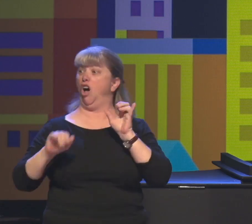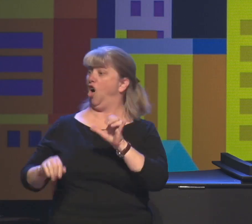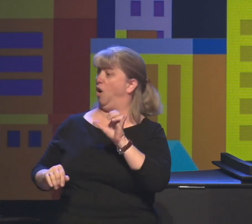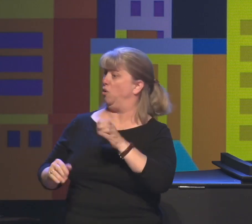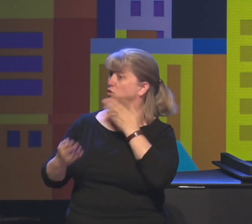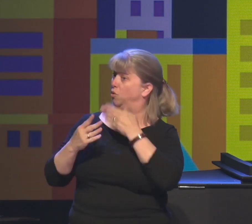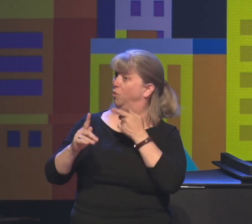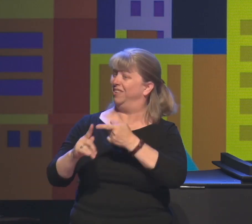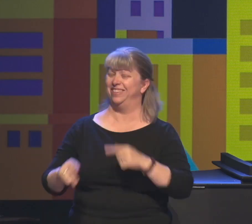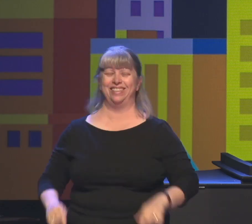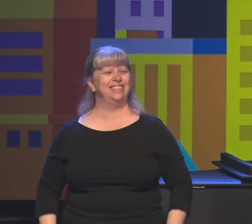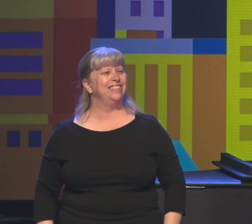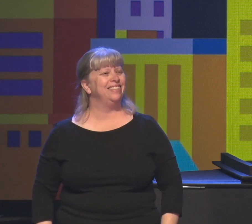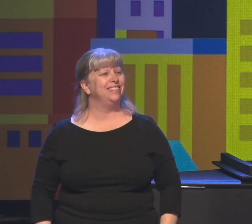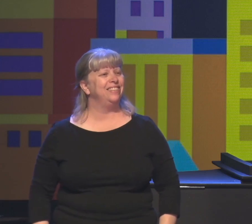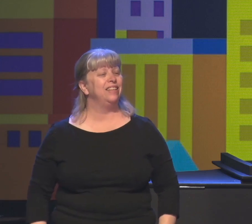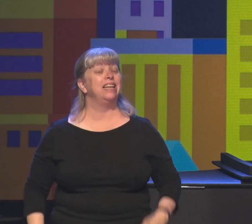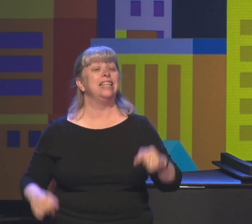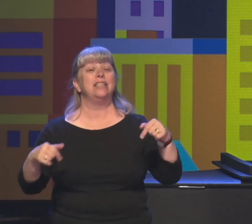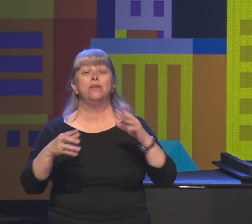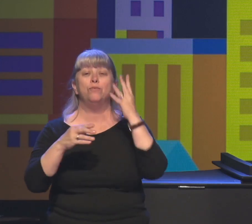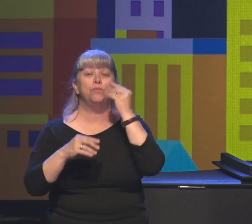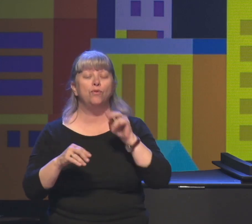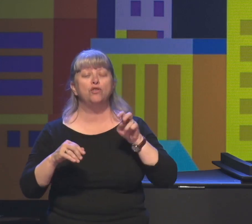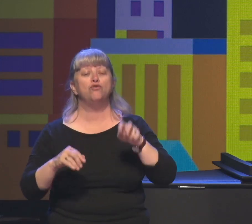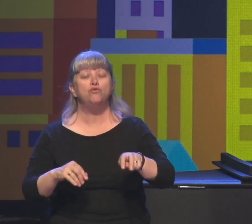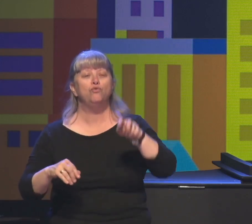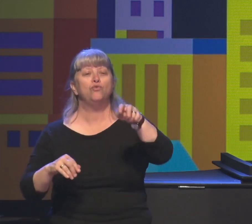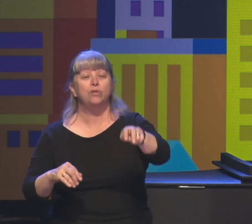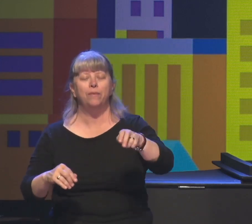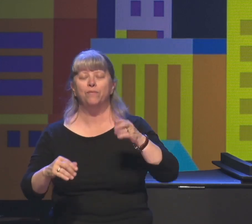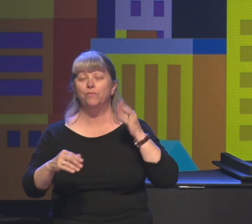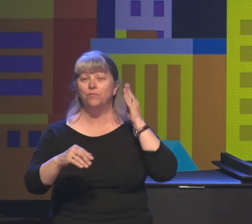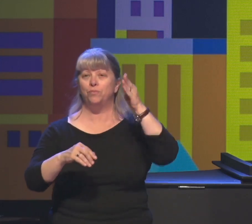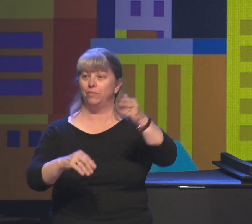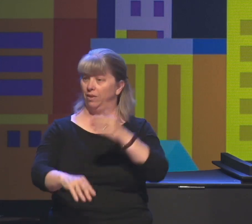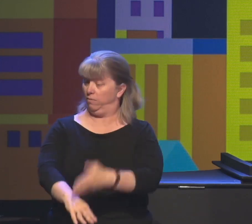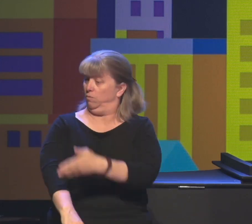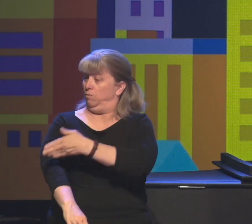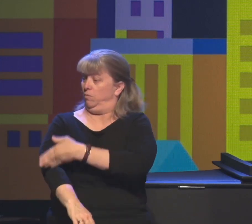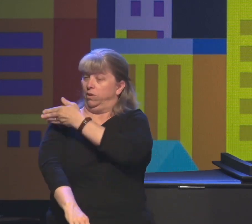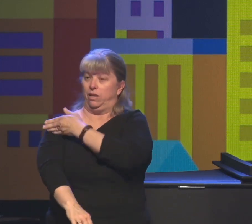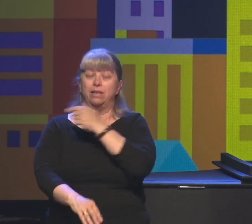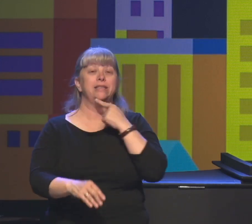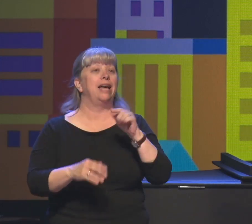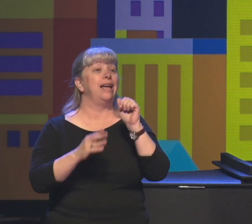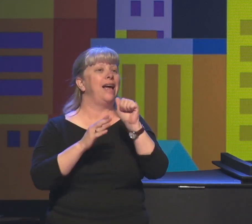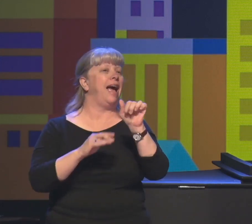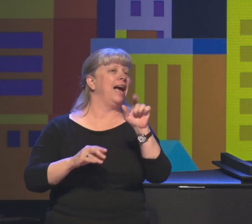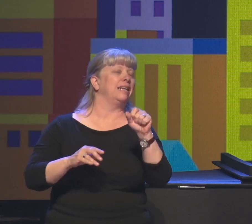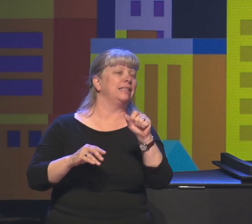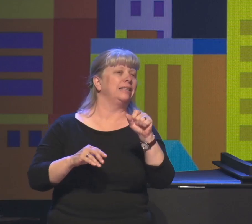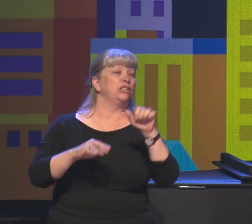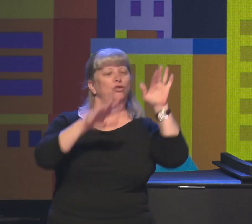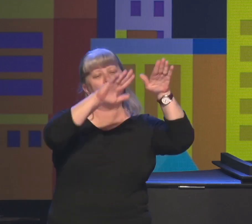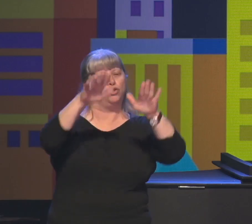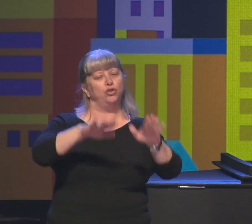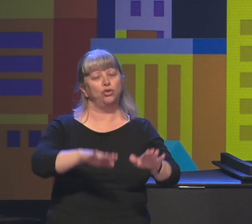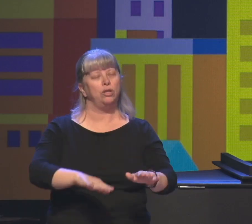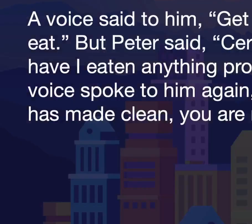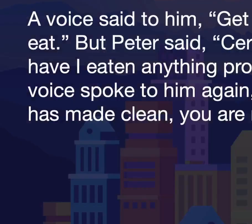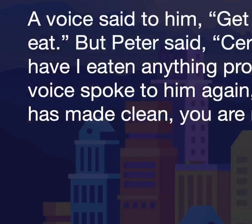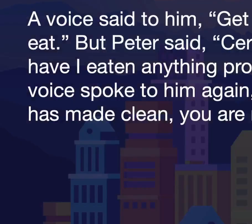good point. So this is one of those beautiful two-step forward passages that we have. Here's what it says in Acts chapter 10. So the sheet comes down and Peter